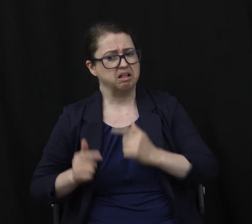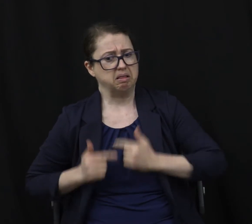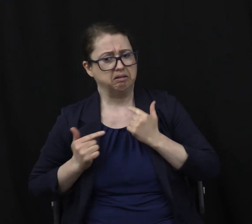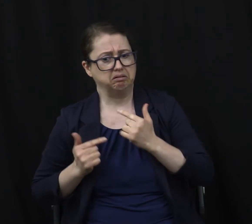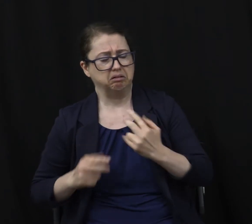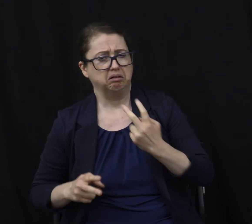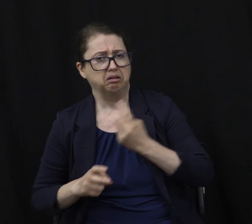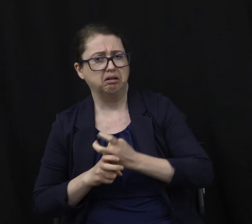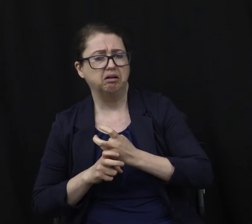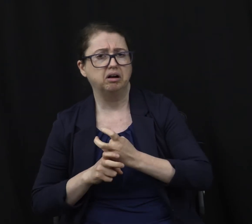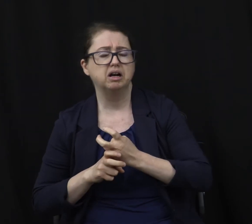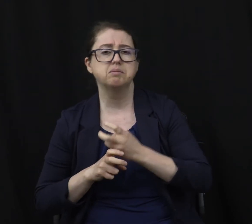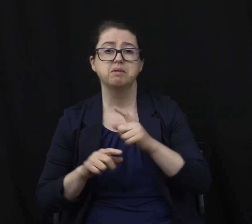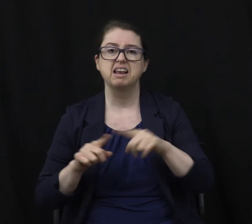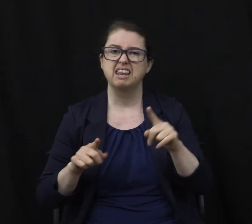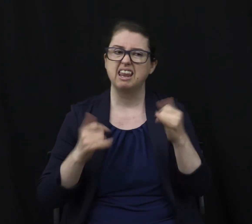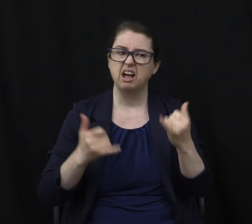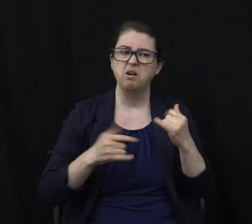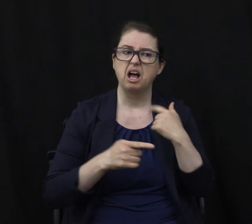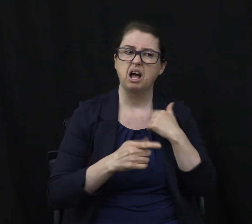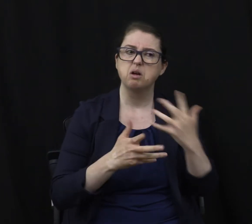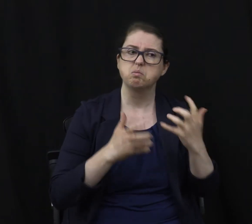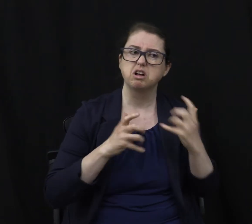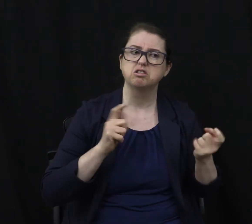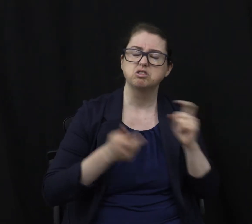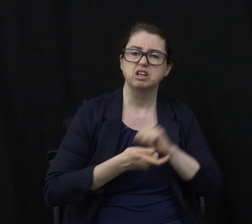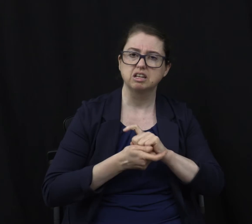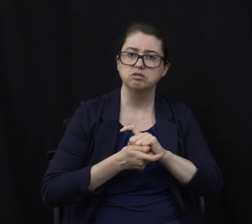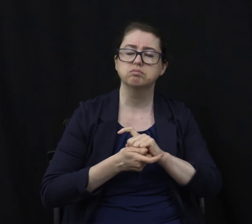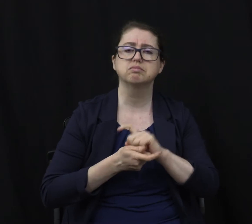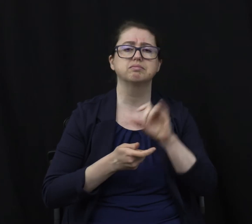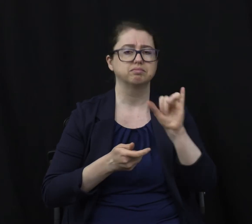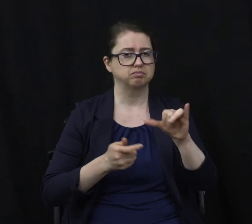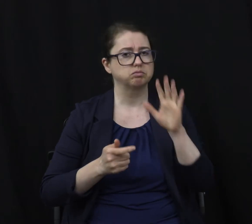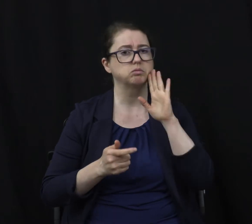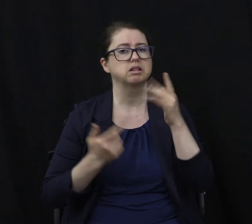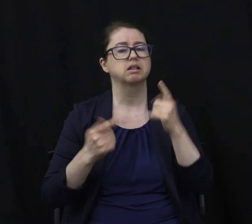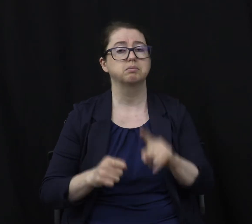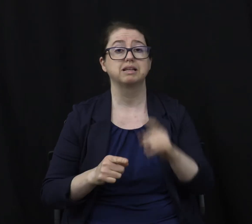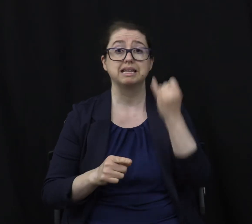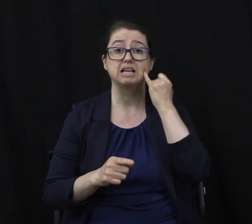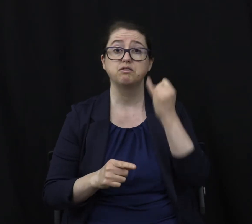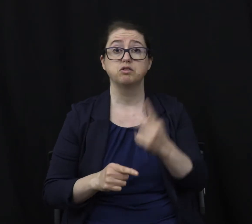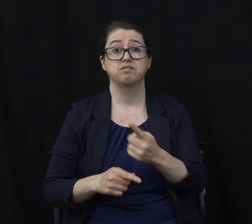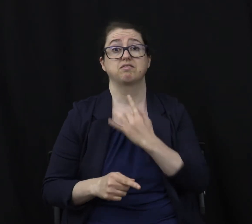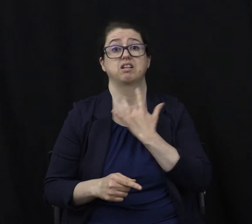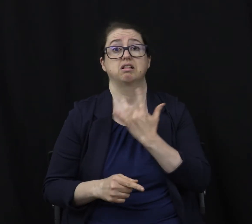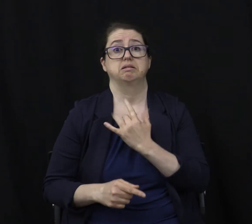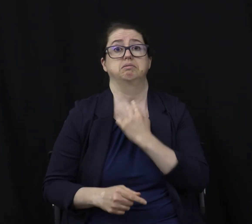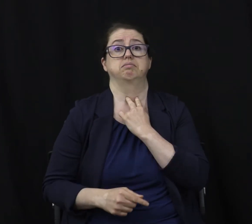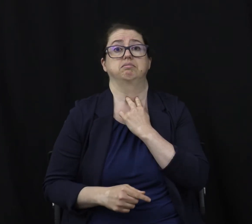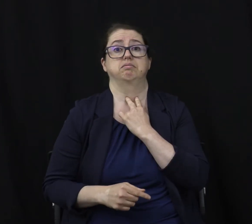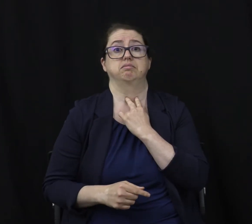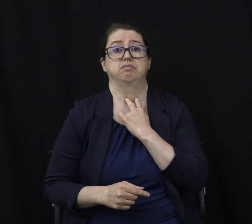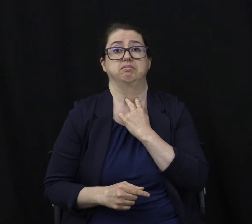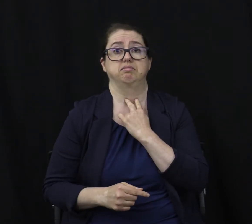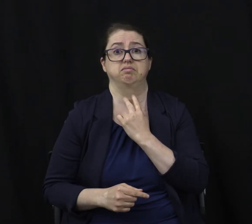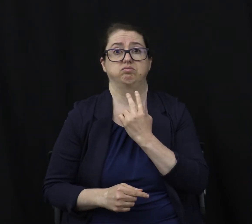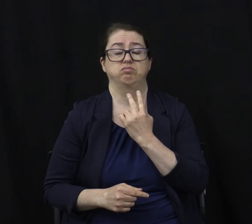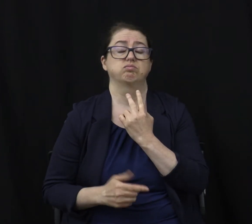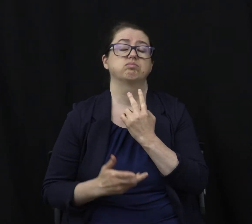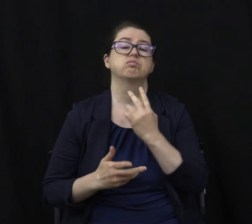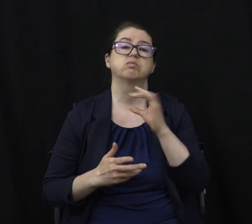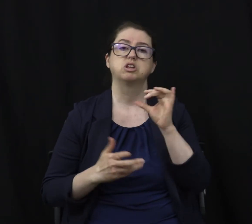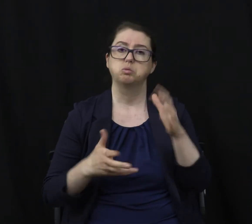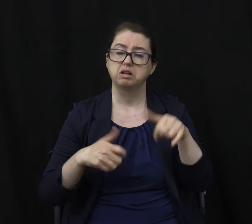you find yourself hitting the wall and you'll want to quit, then remind yourself of that moment, that feeling